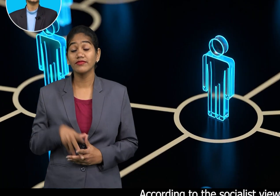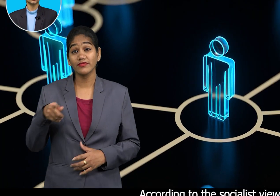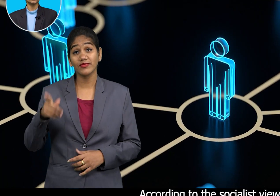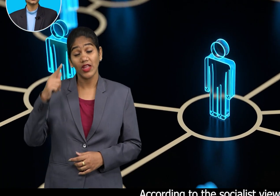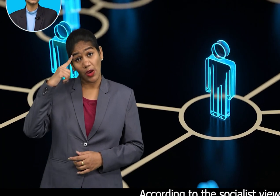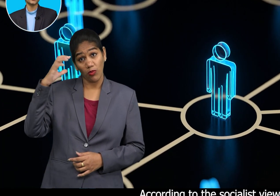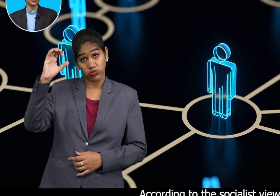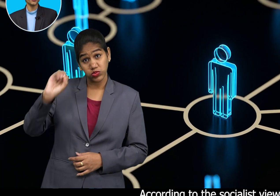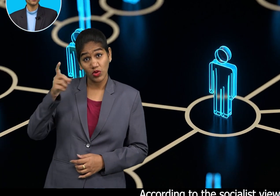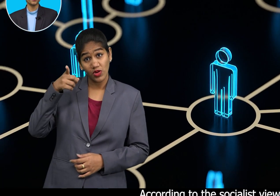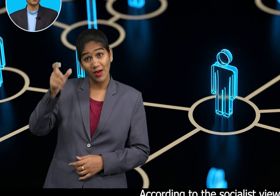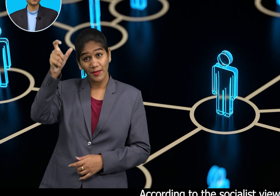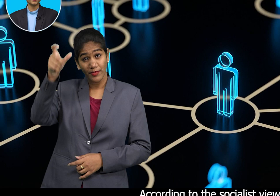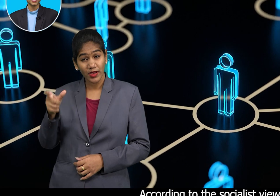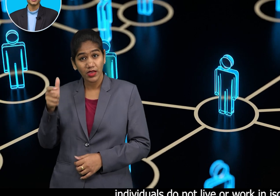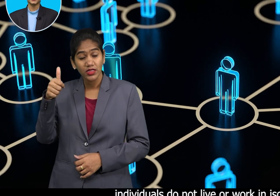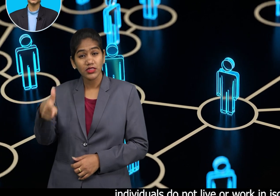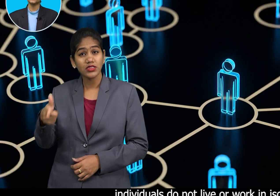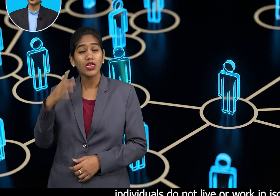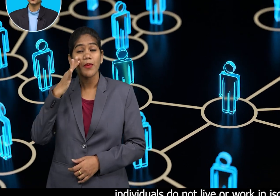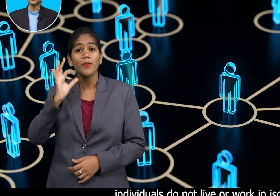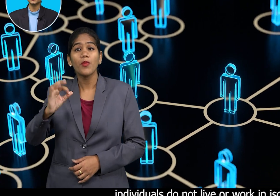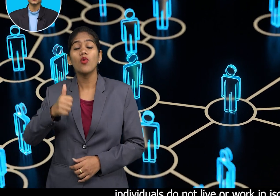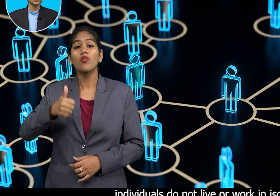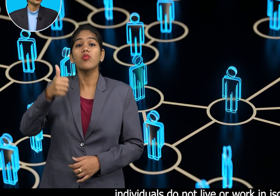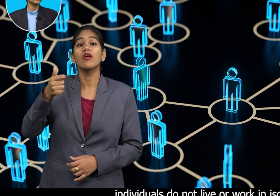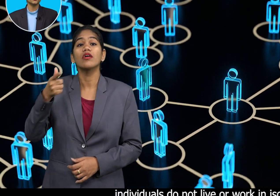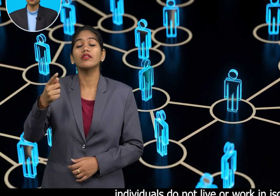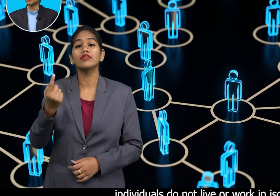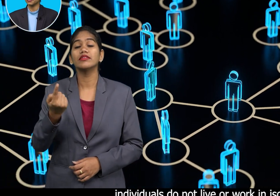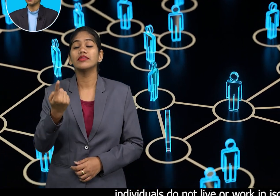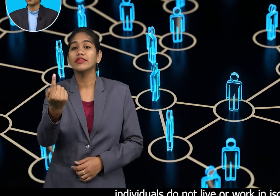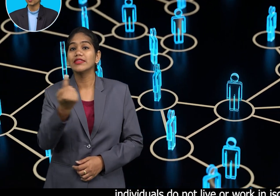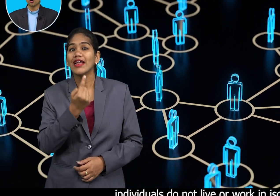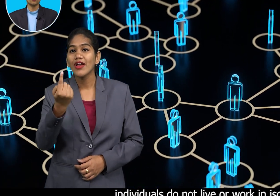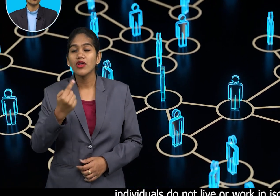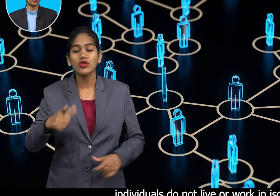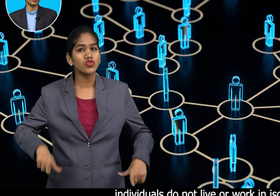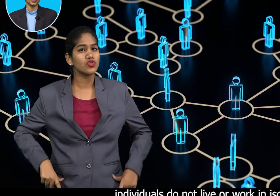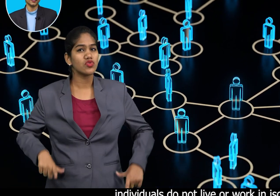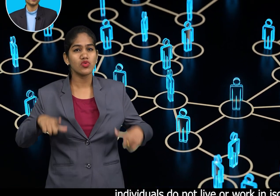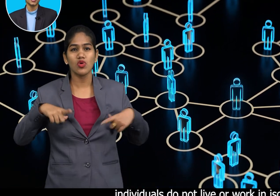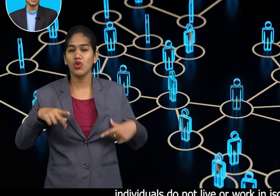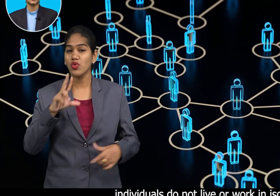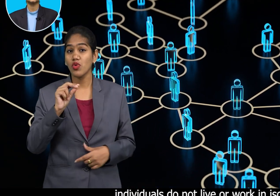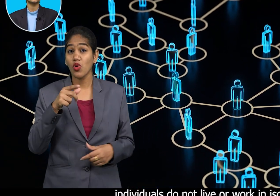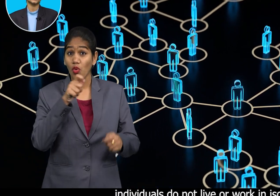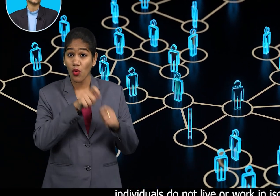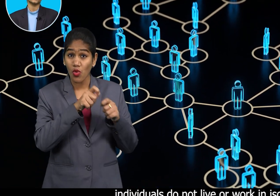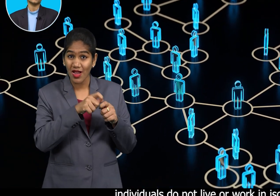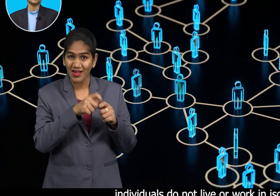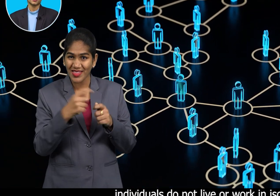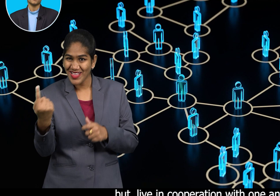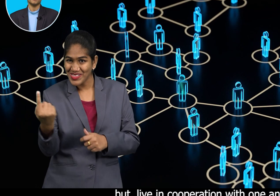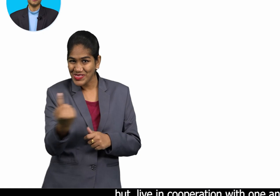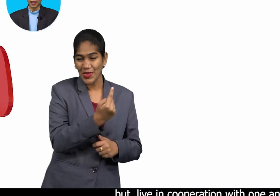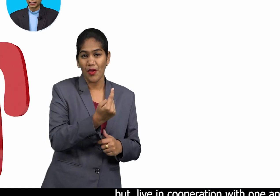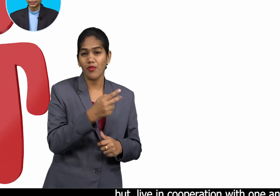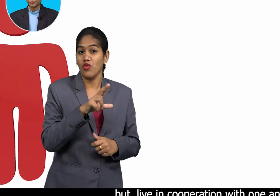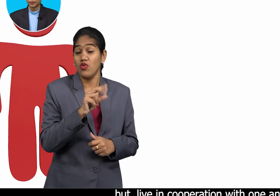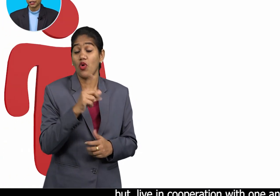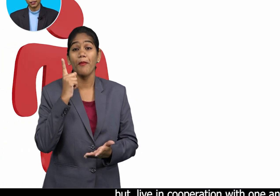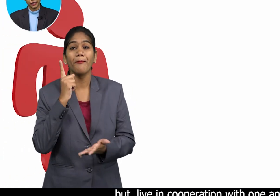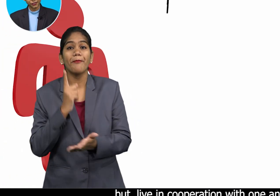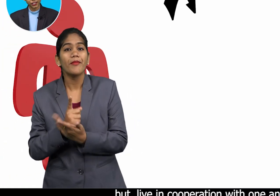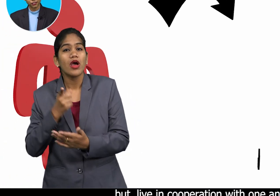According to the socialist view, individuals do not live or work in isolation